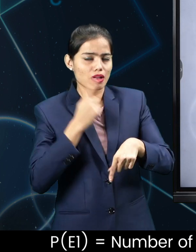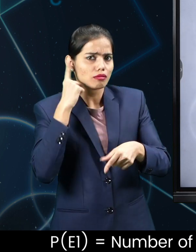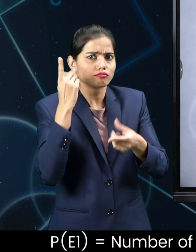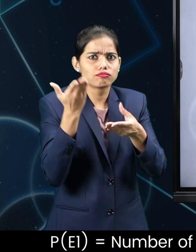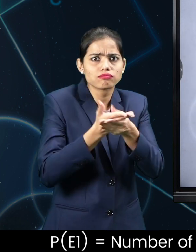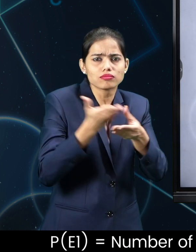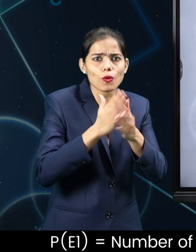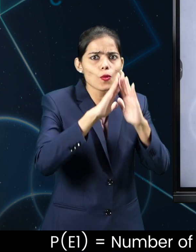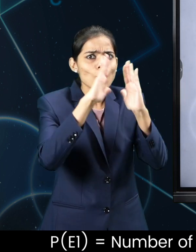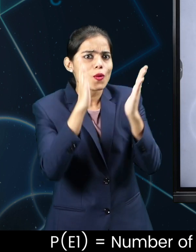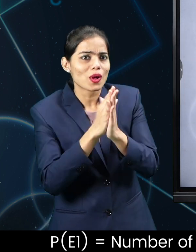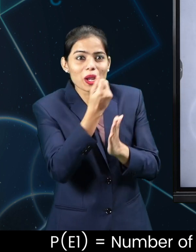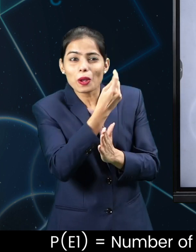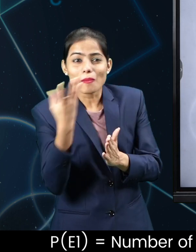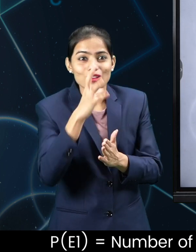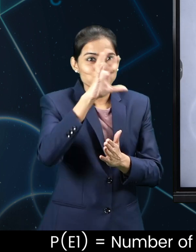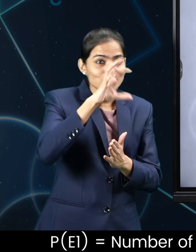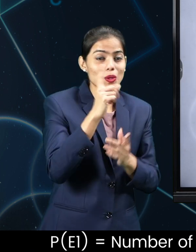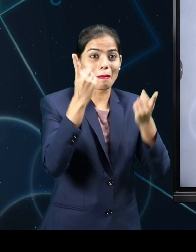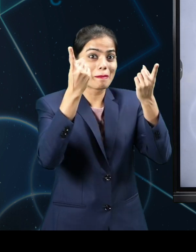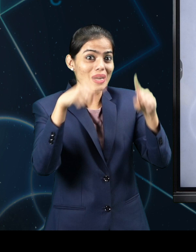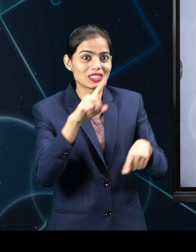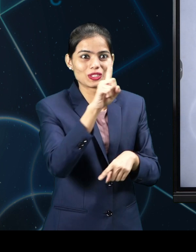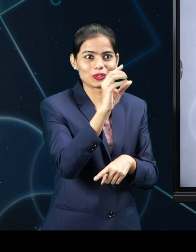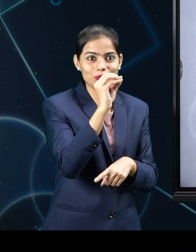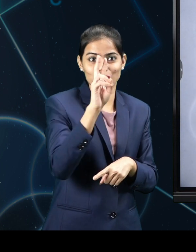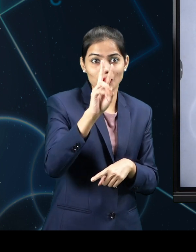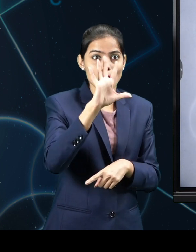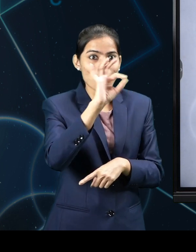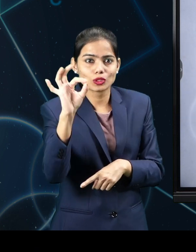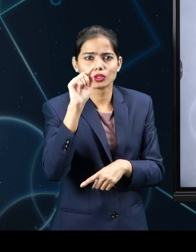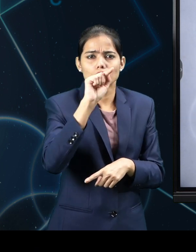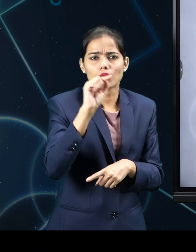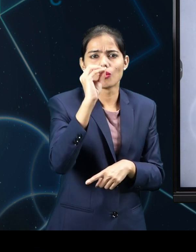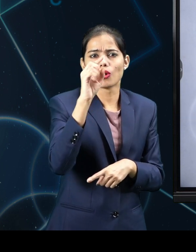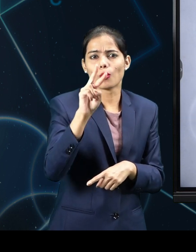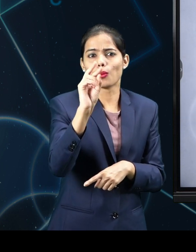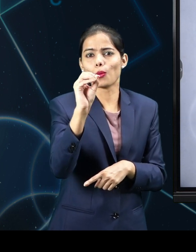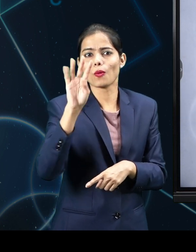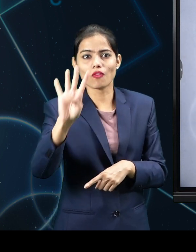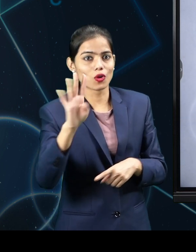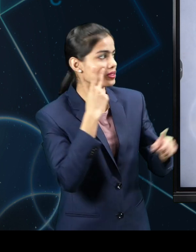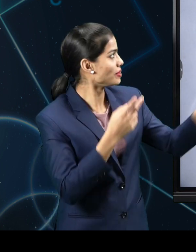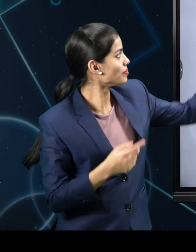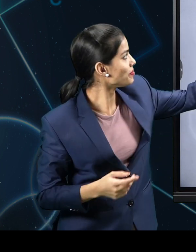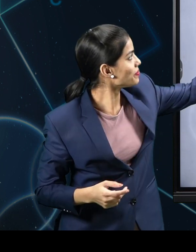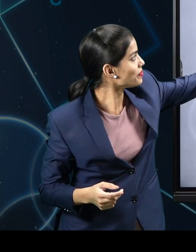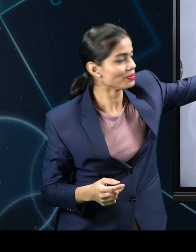of times green recorded by total number of spins is equal to 102 divided by 500 is equal